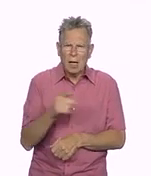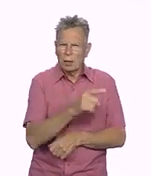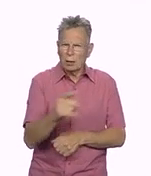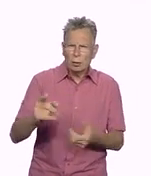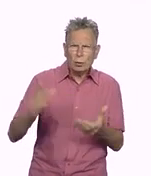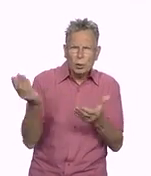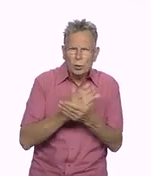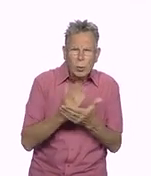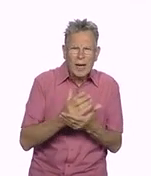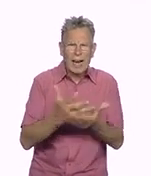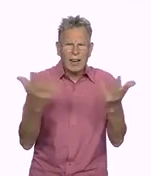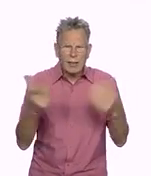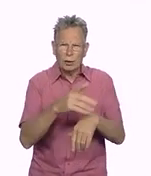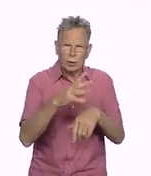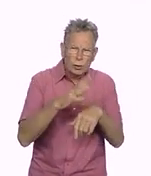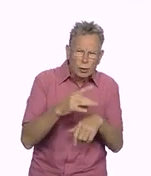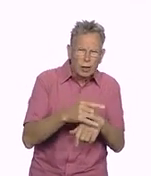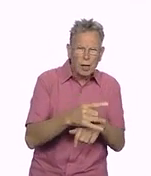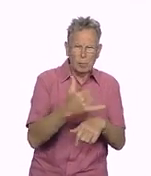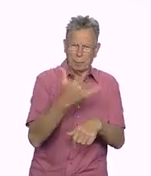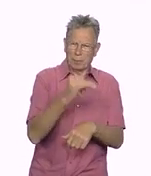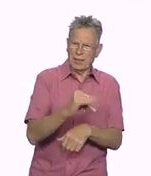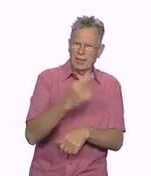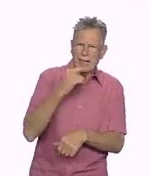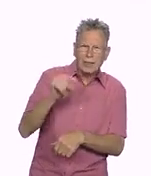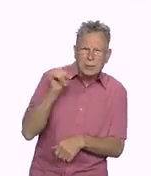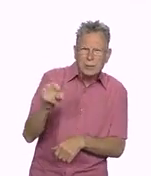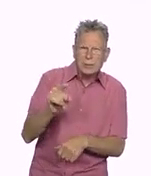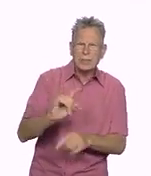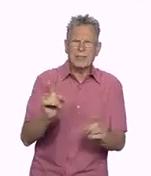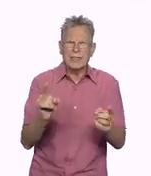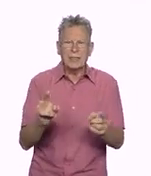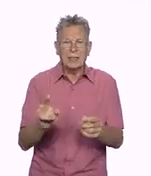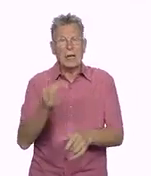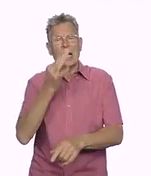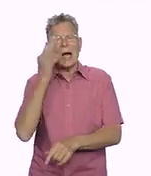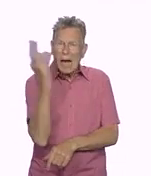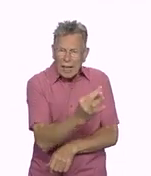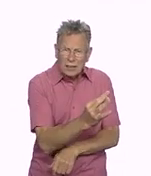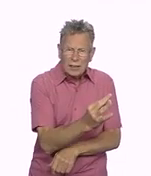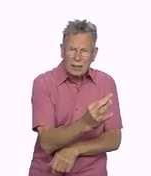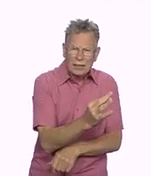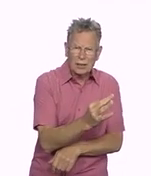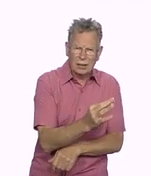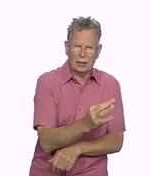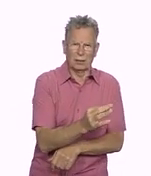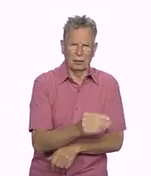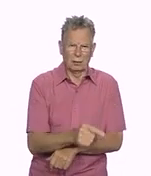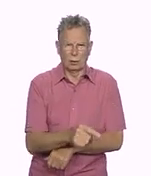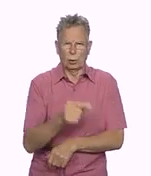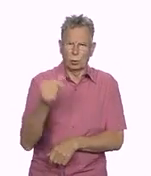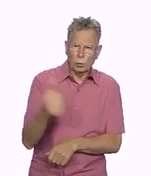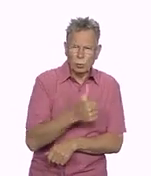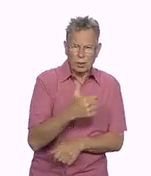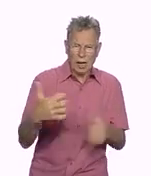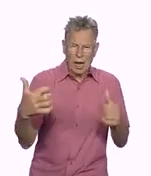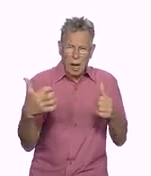Again, do ask your doctor if you are not sure of anything he or she has said, including when or how you should take any